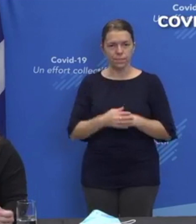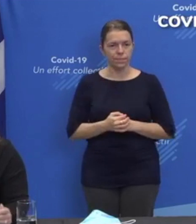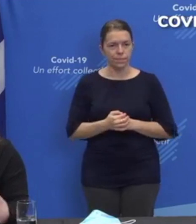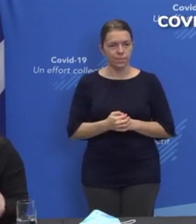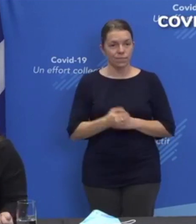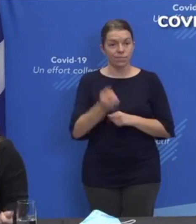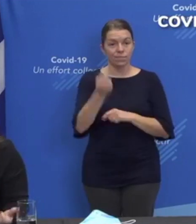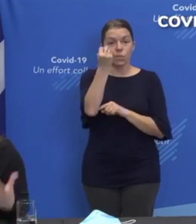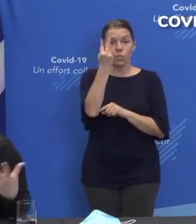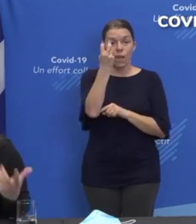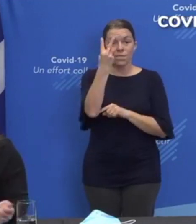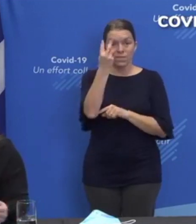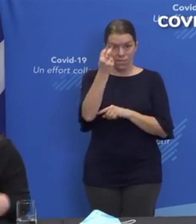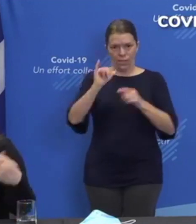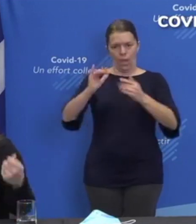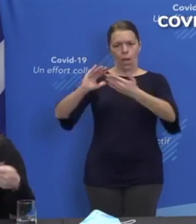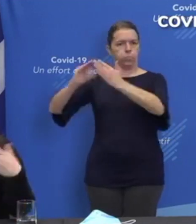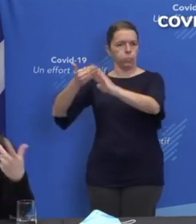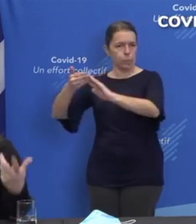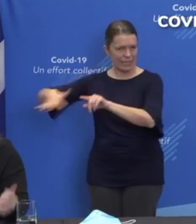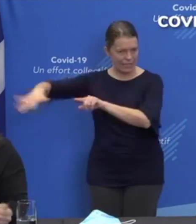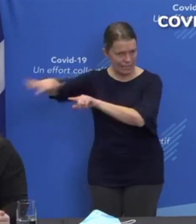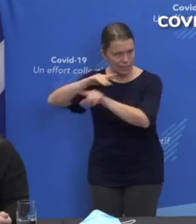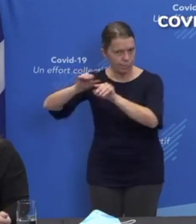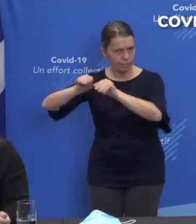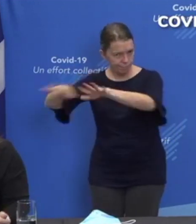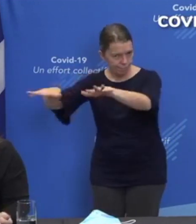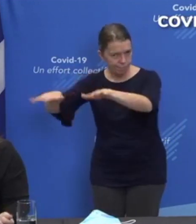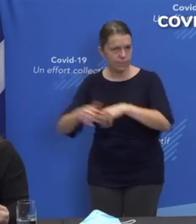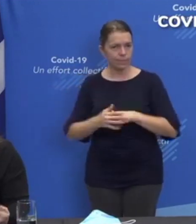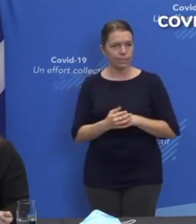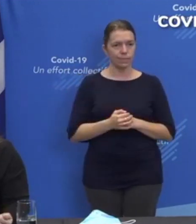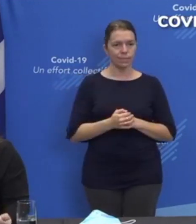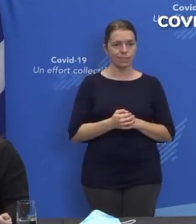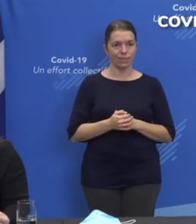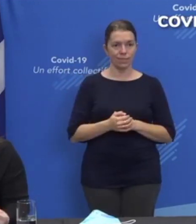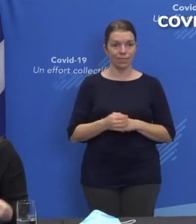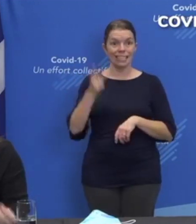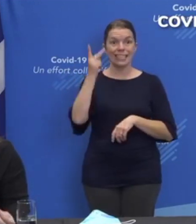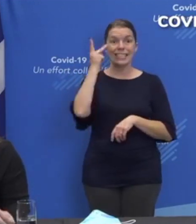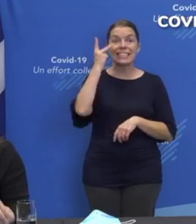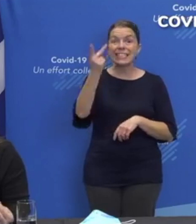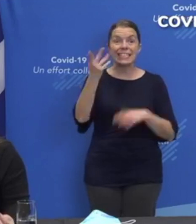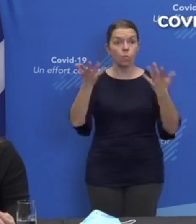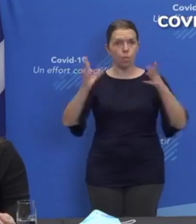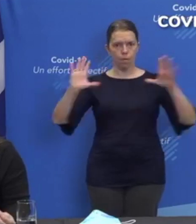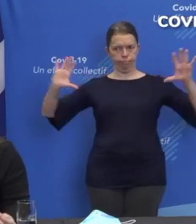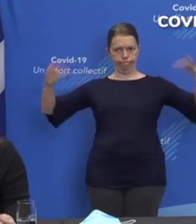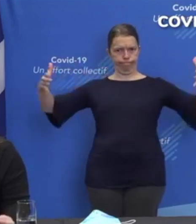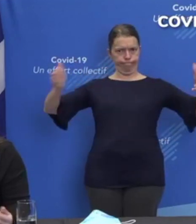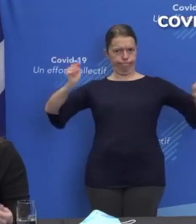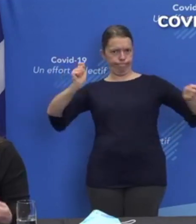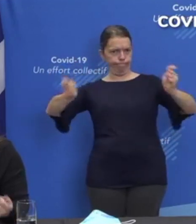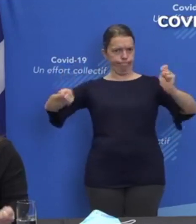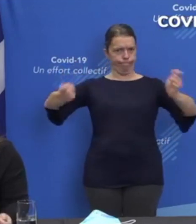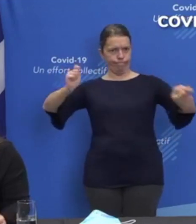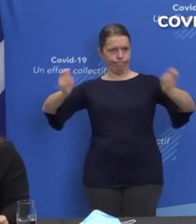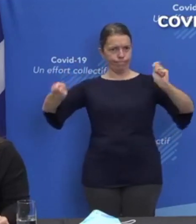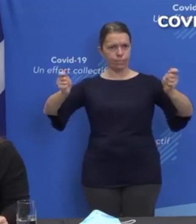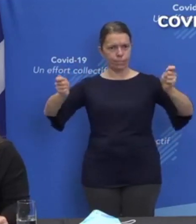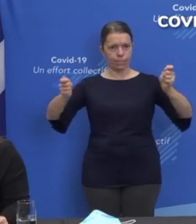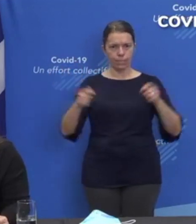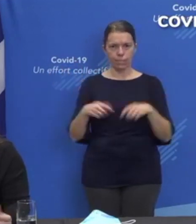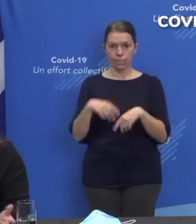And where we are, as I was saying, with the shift we're seeing in the elder population, where we are more preoccupied, is